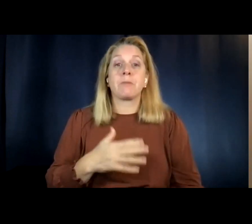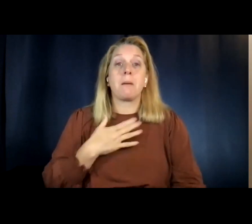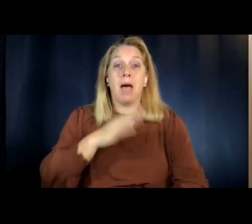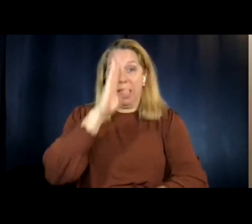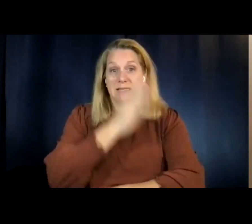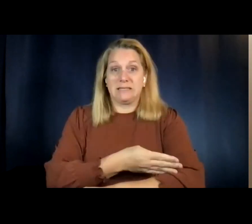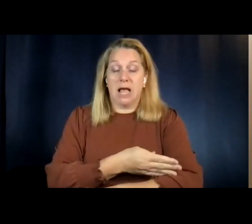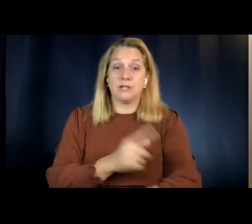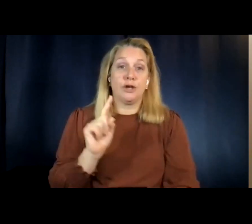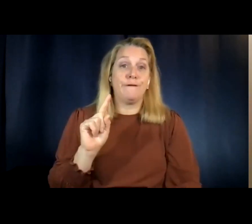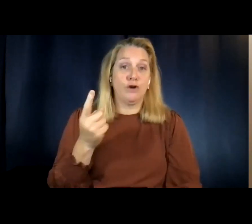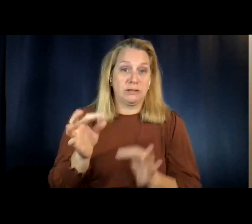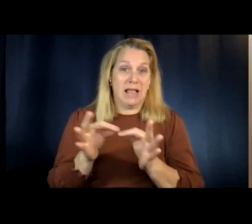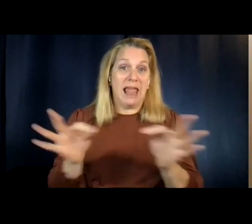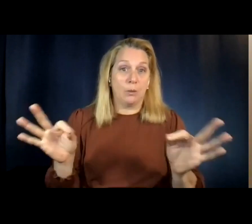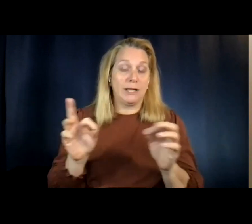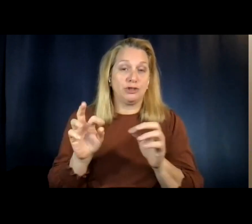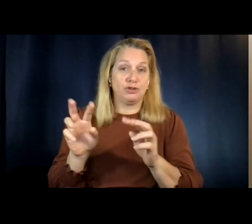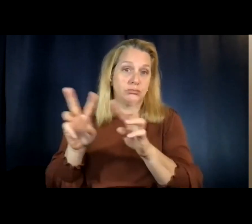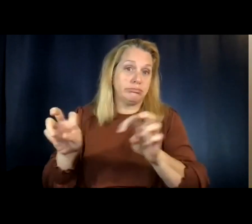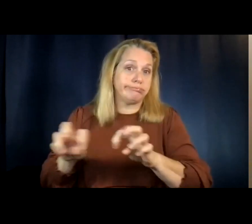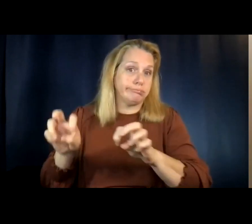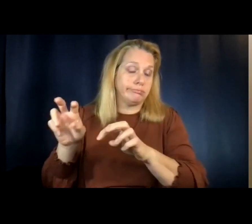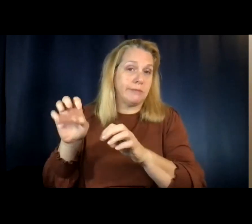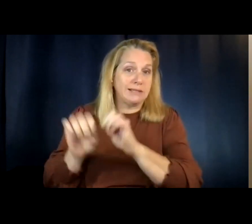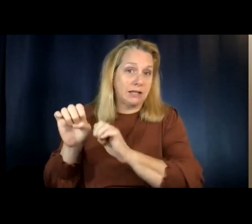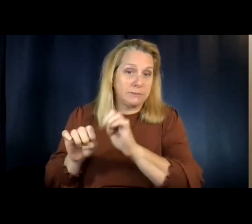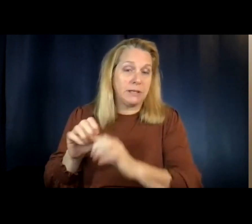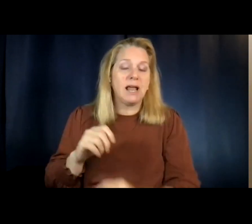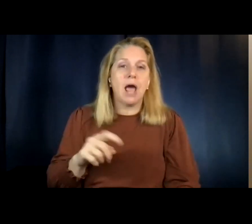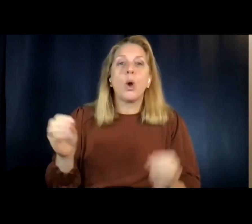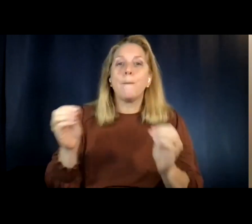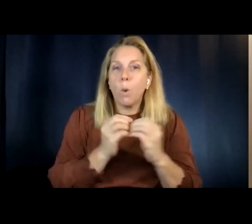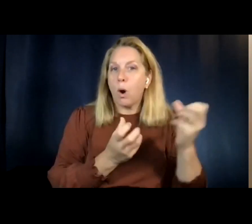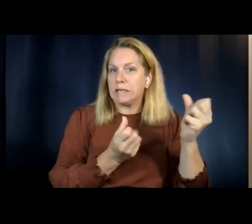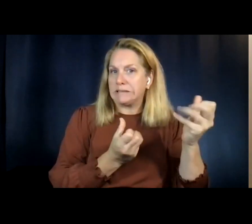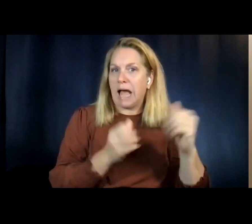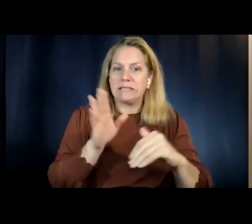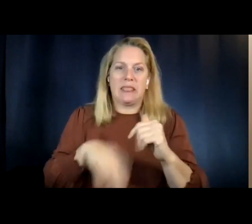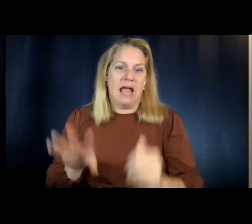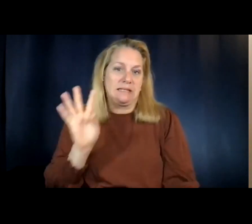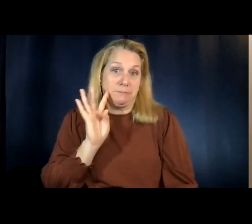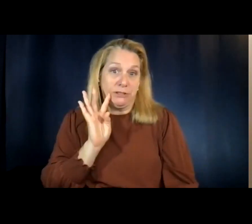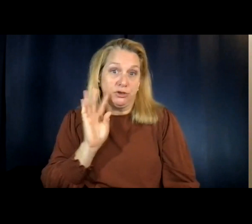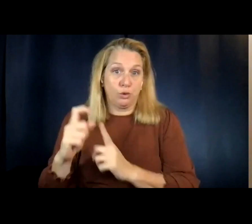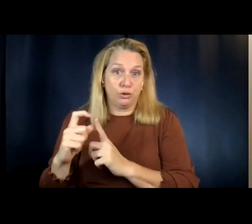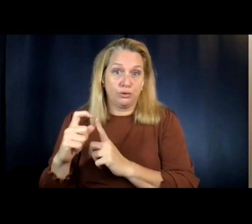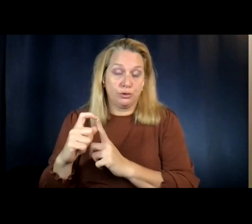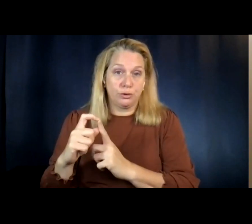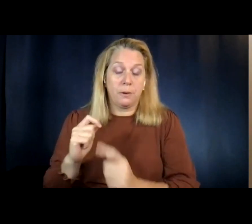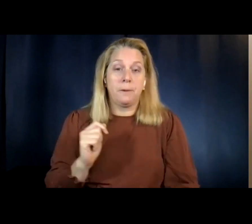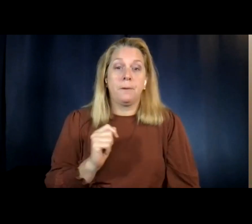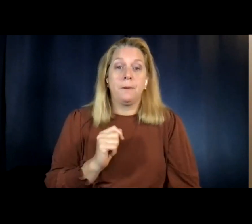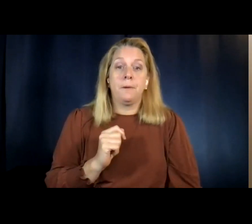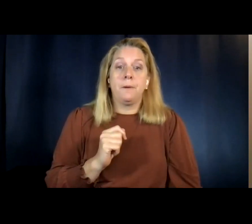first language assessment, he had more signs than spoken words. And